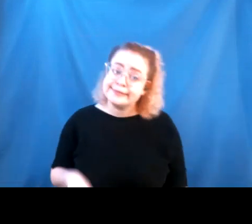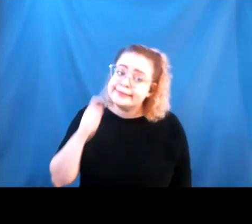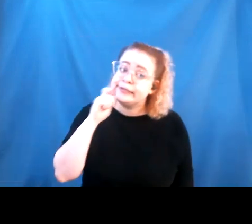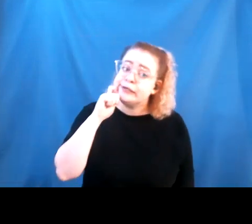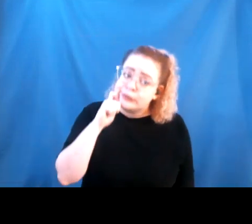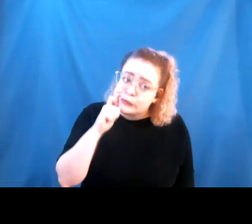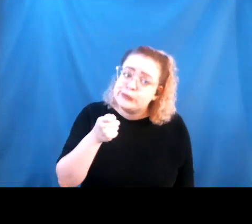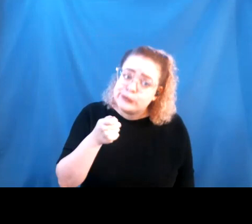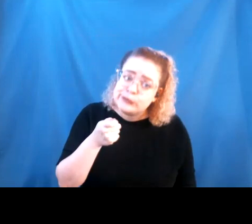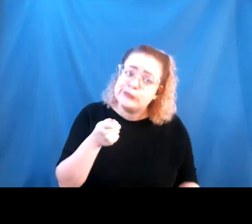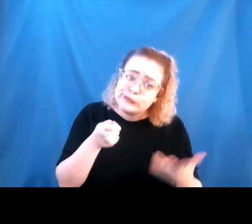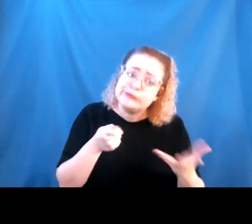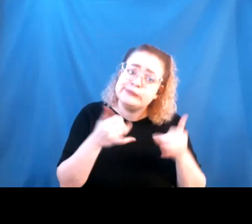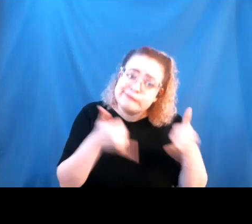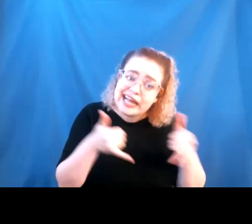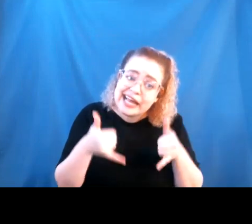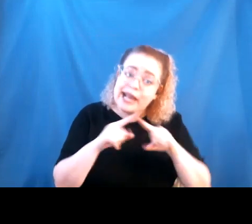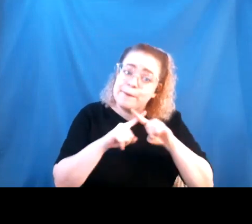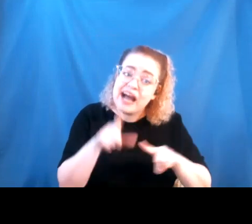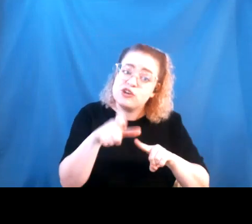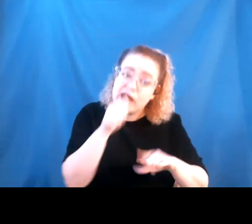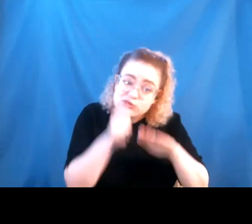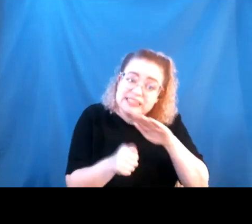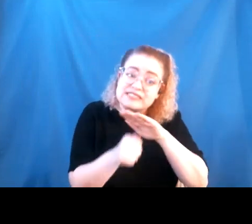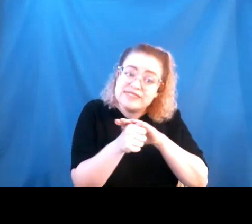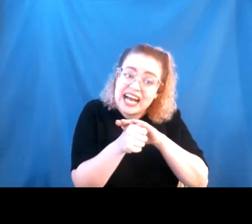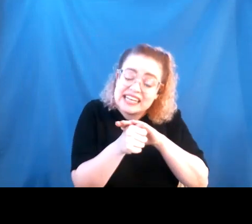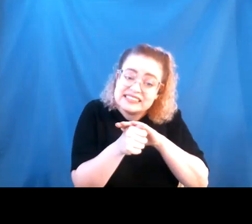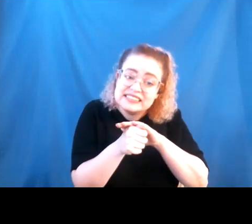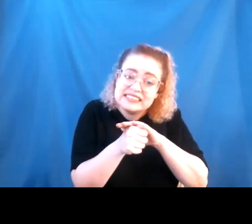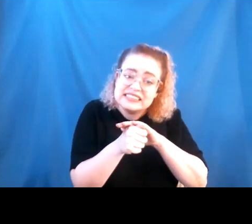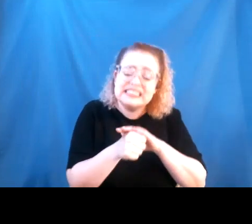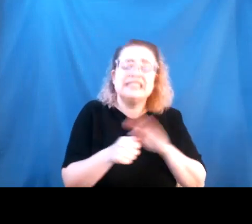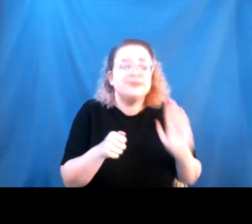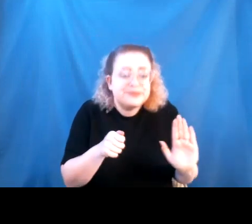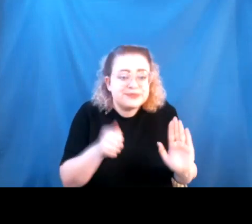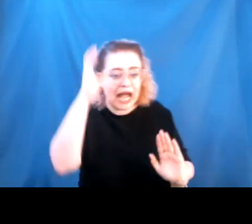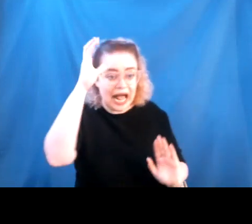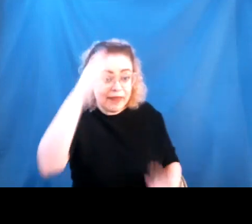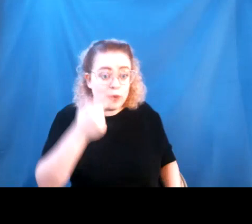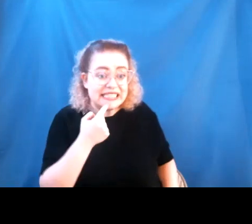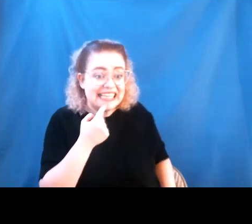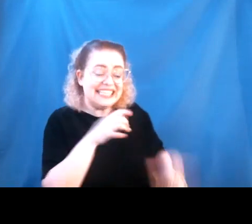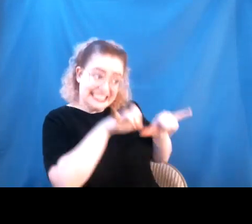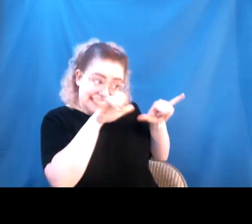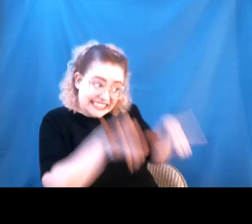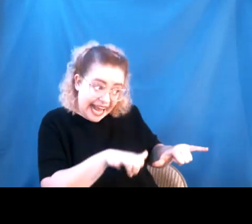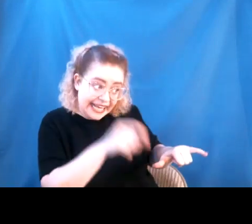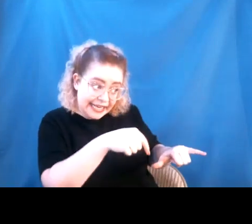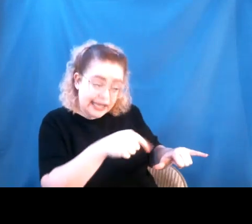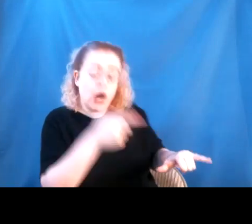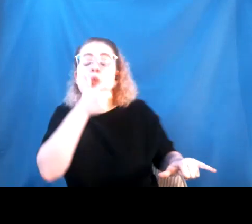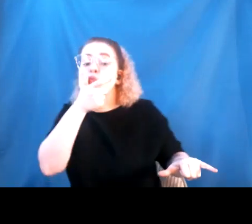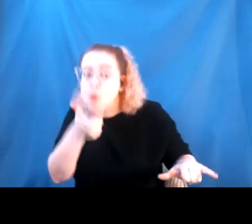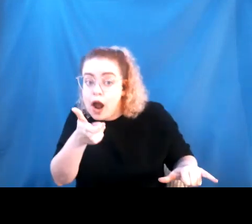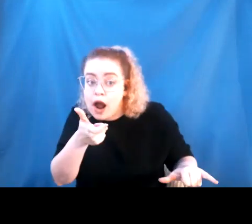spies keep quiet, Hera says. Chloe points. Stay here, watch, and listen. And